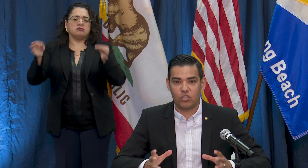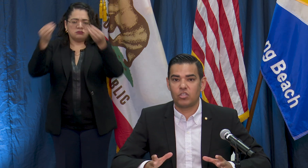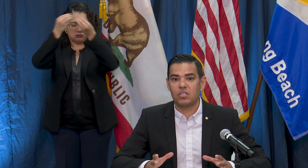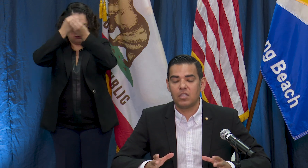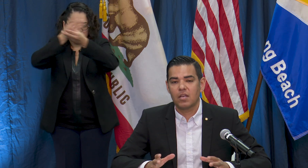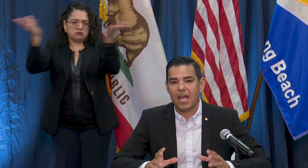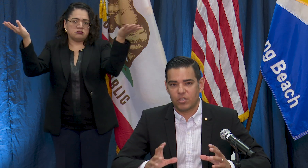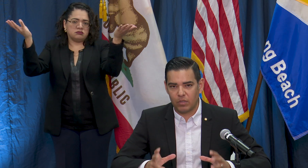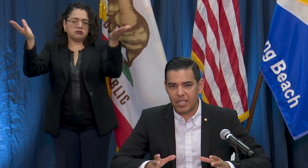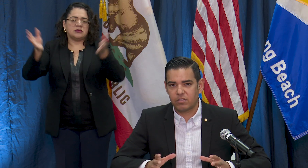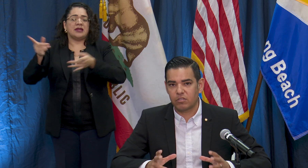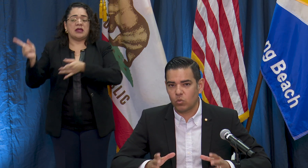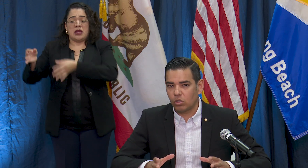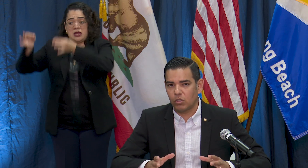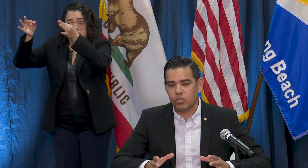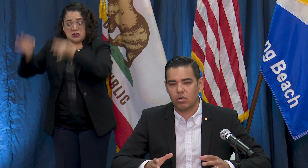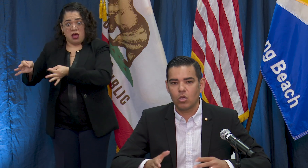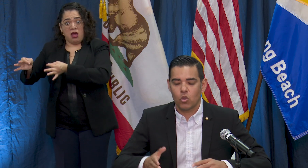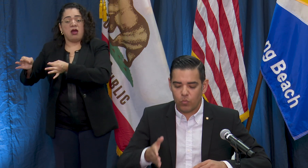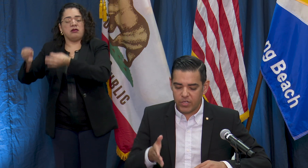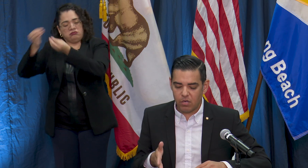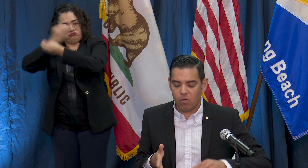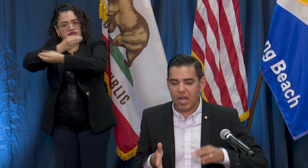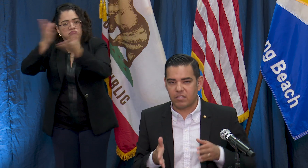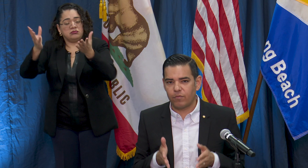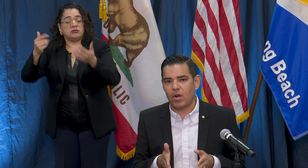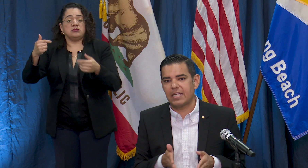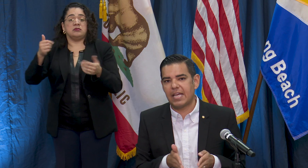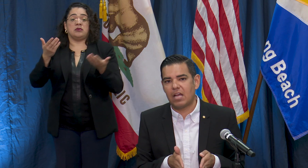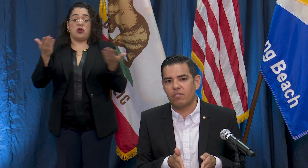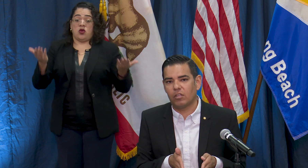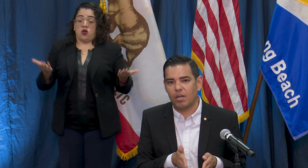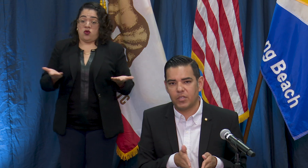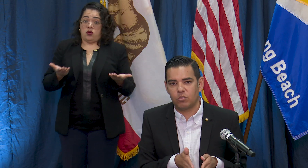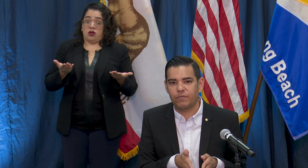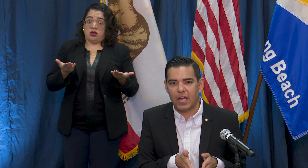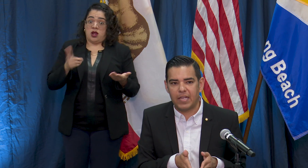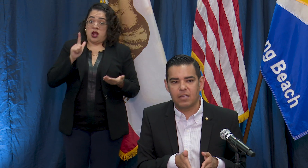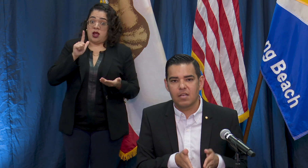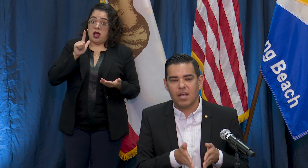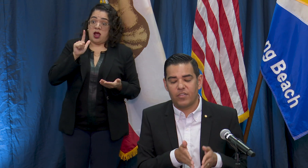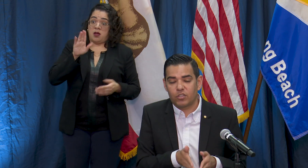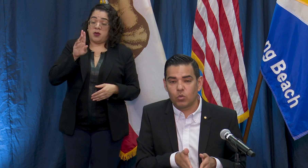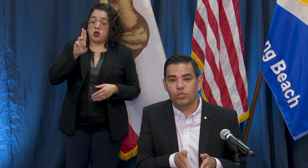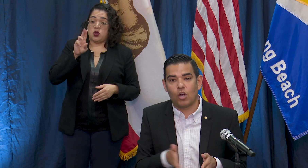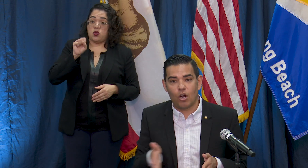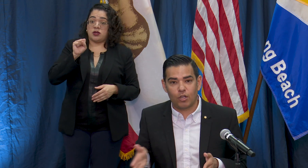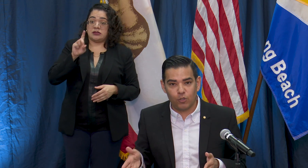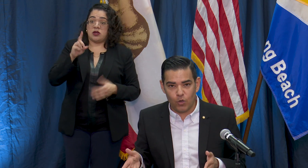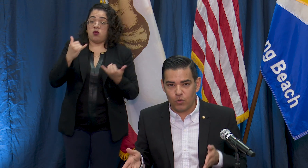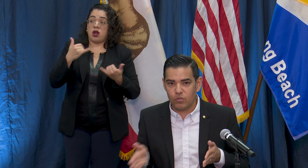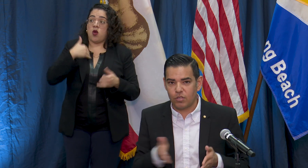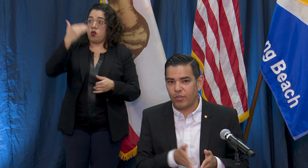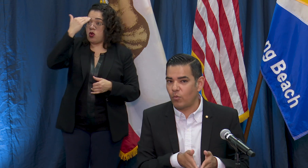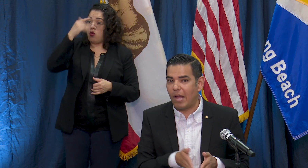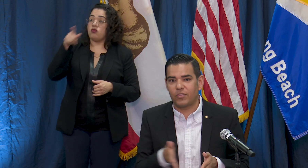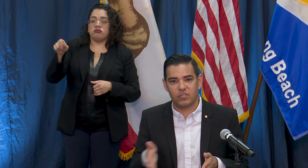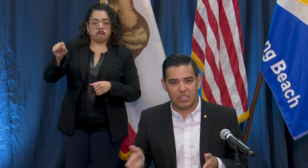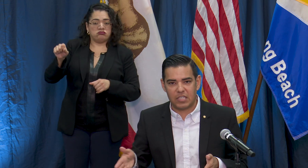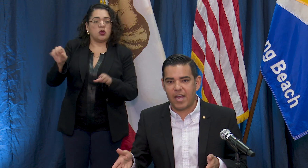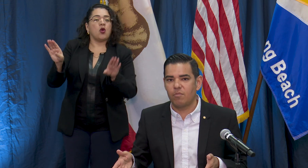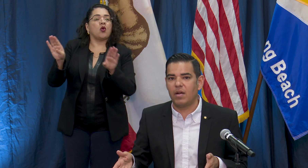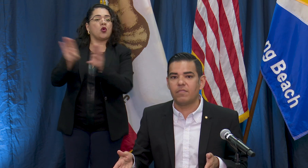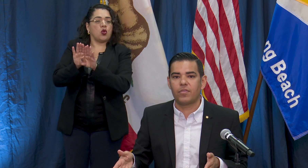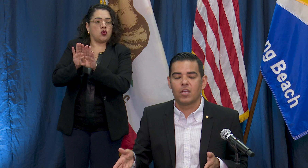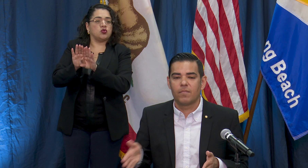last decision as it relates to school closure. We know as of right now that Long Beach Unified, that schools are closed throughout